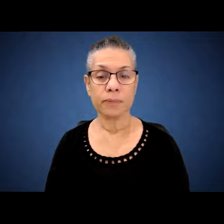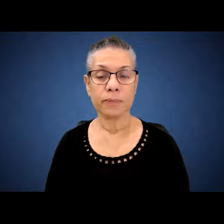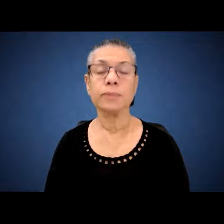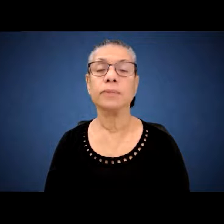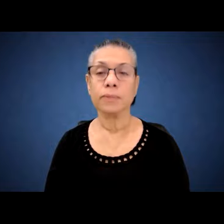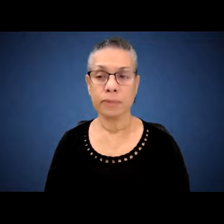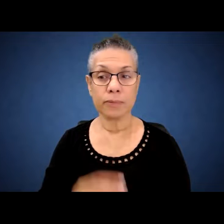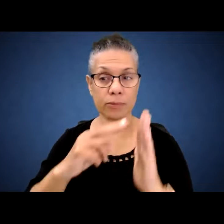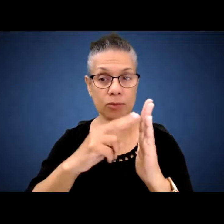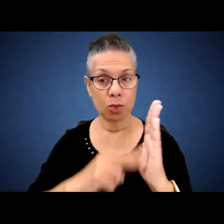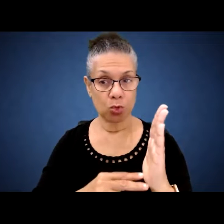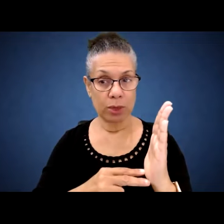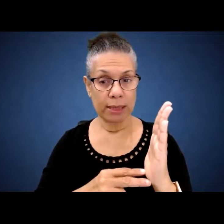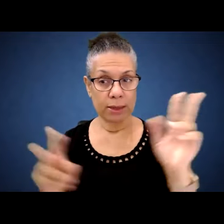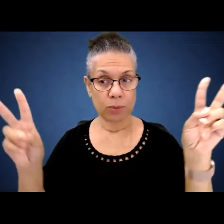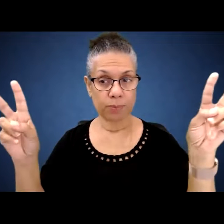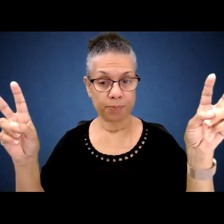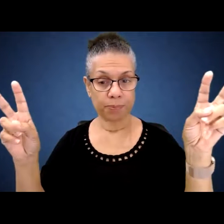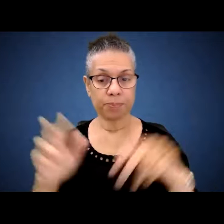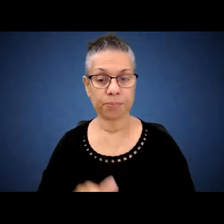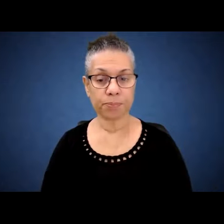Here's how it reads. This is